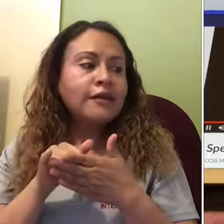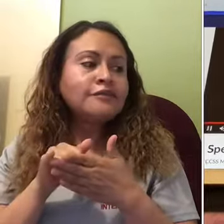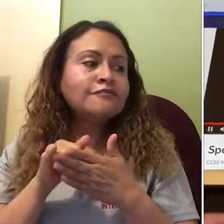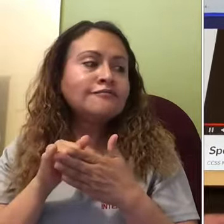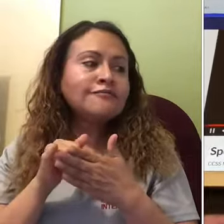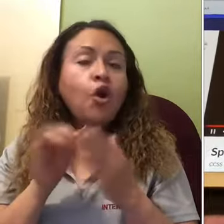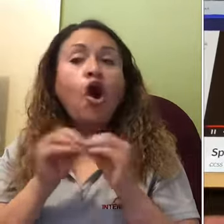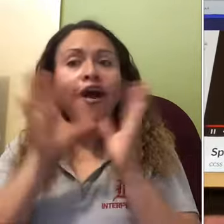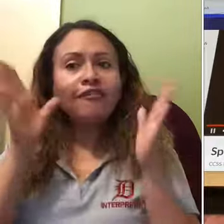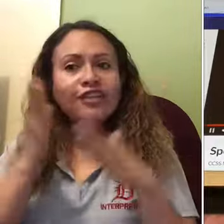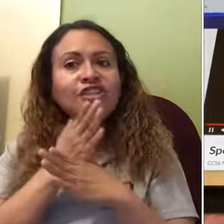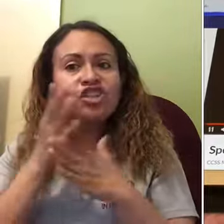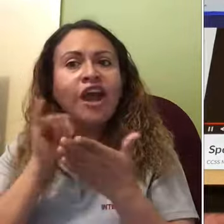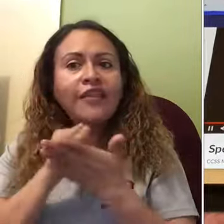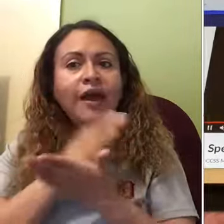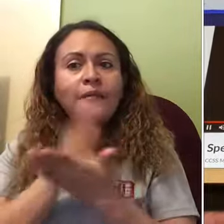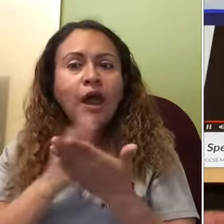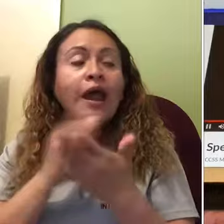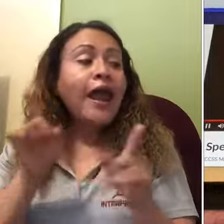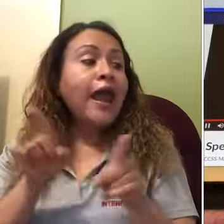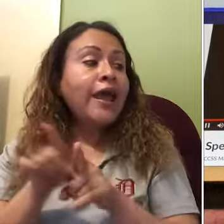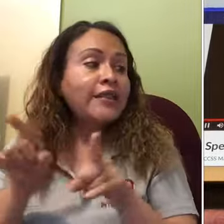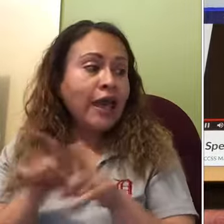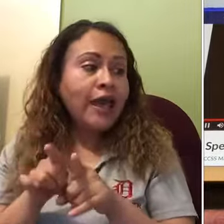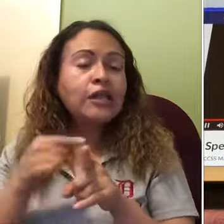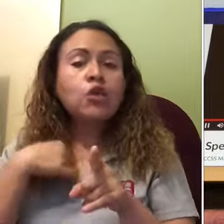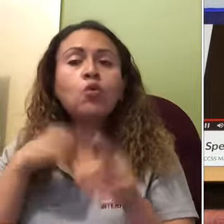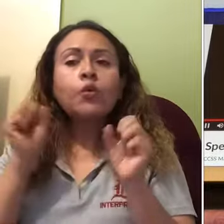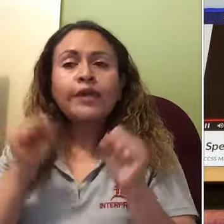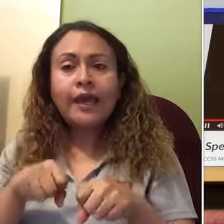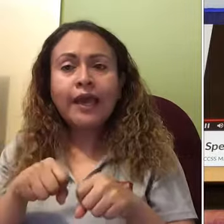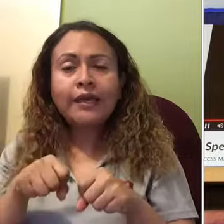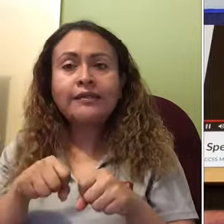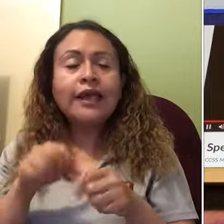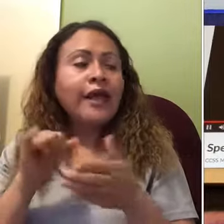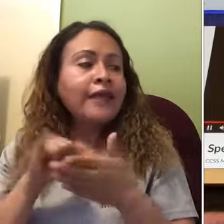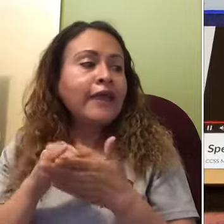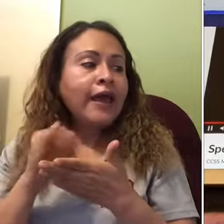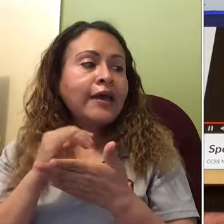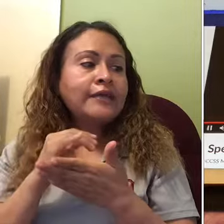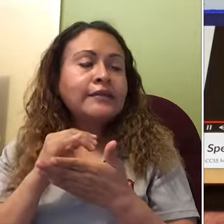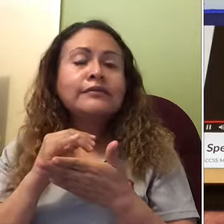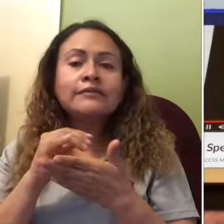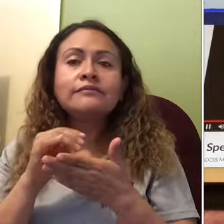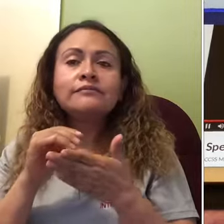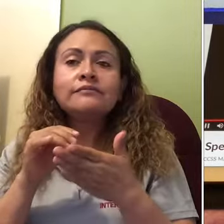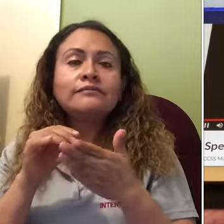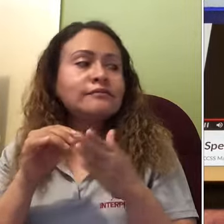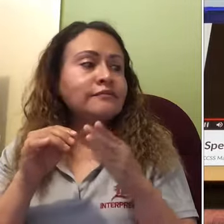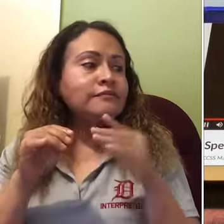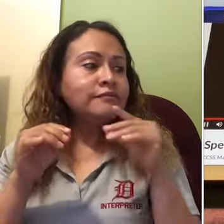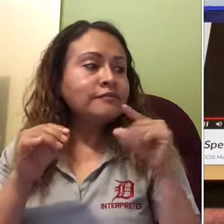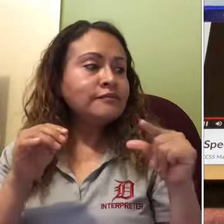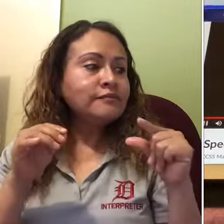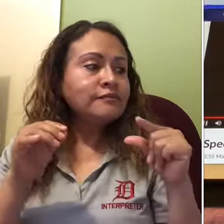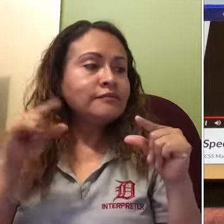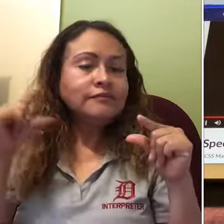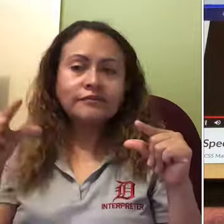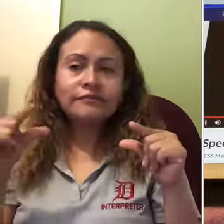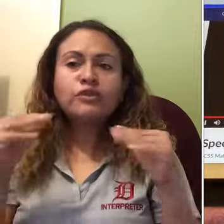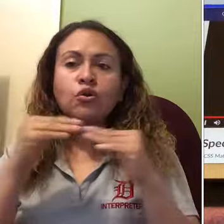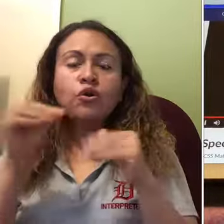them right over here. And then we can do whatever that we have. This angle right over here is congruent to this angle over